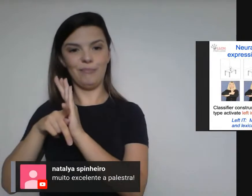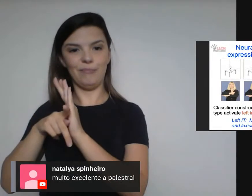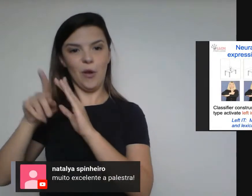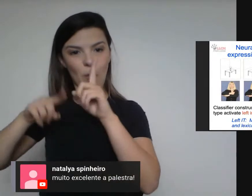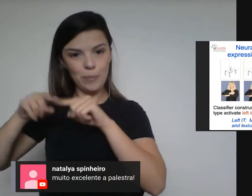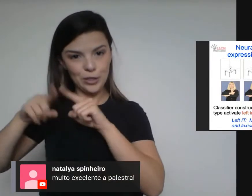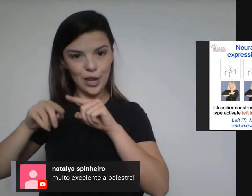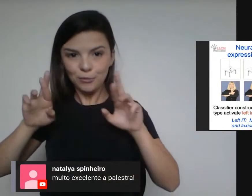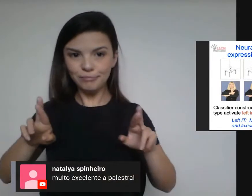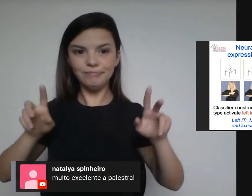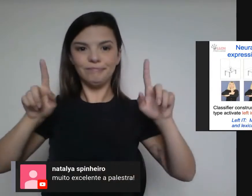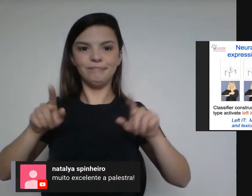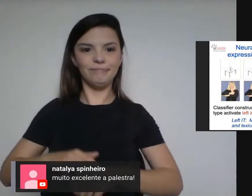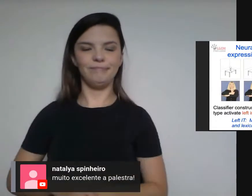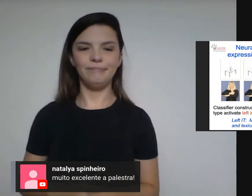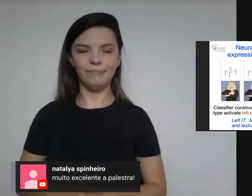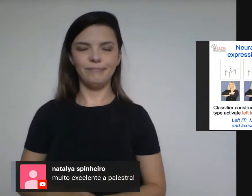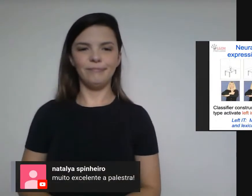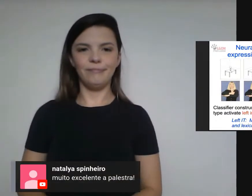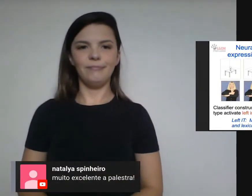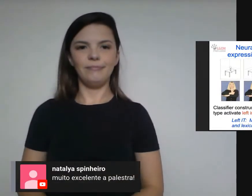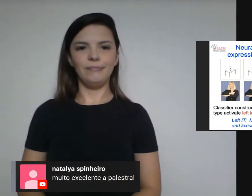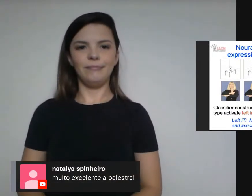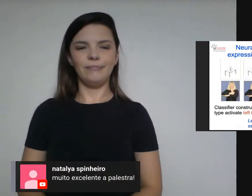left hemisphere.